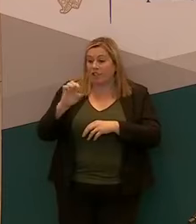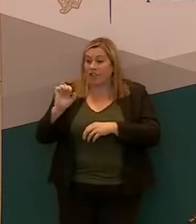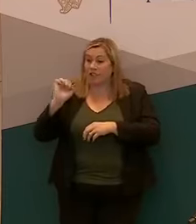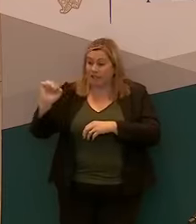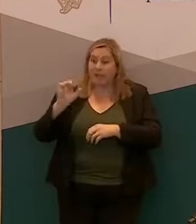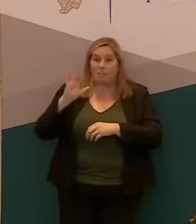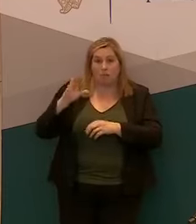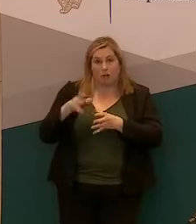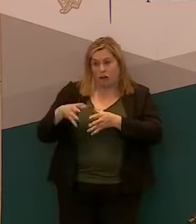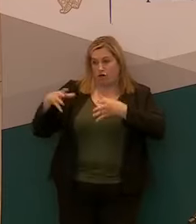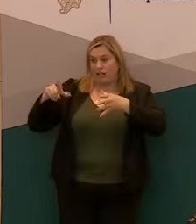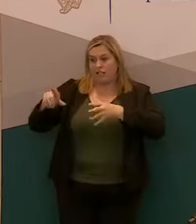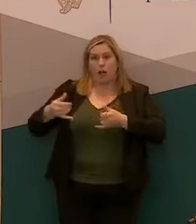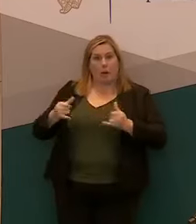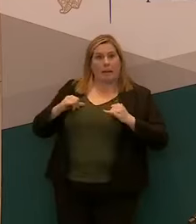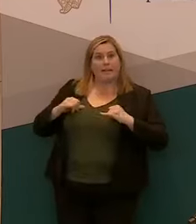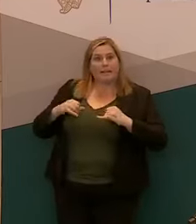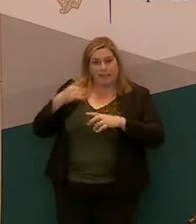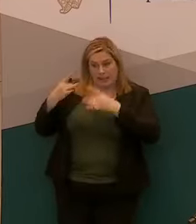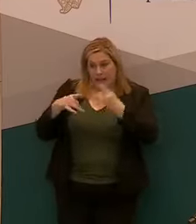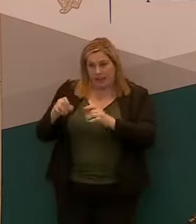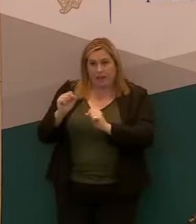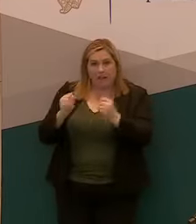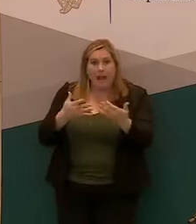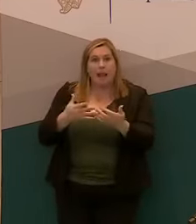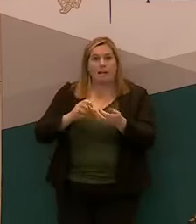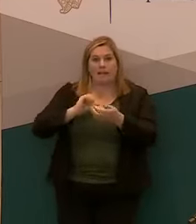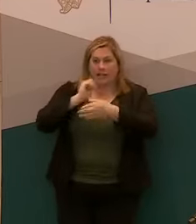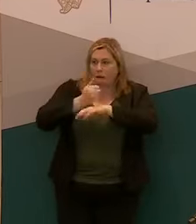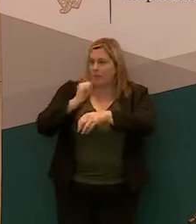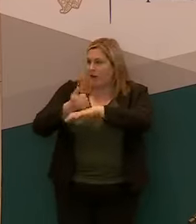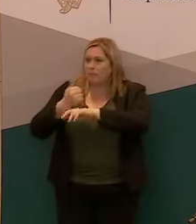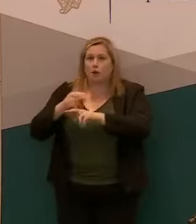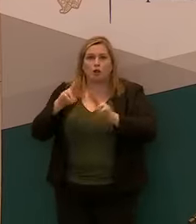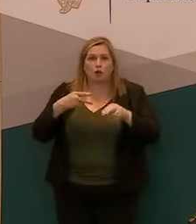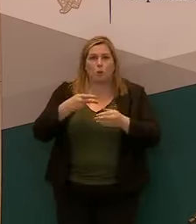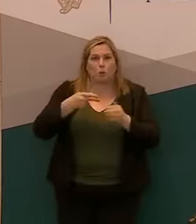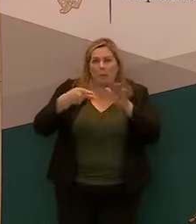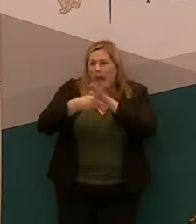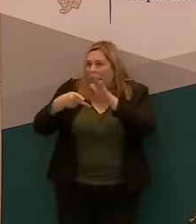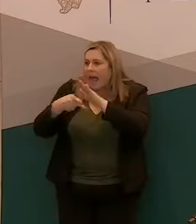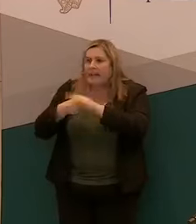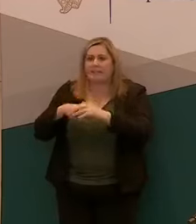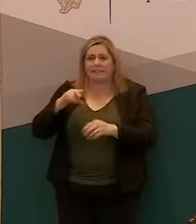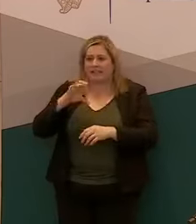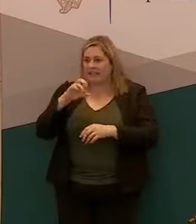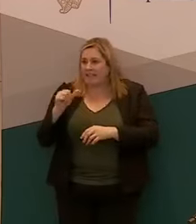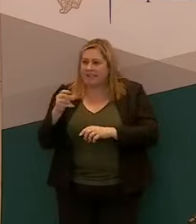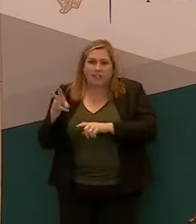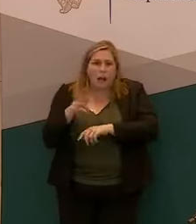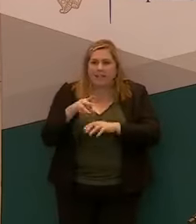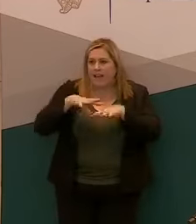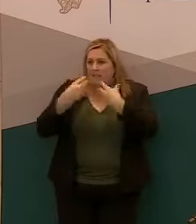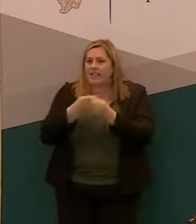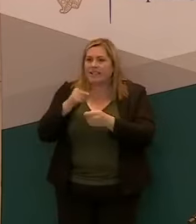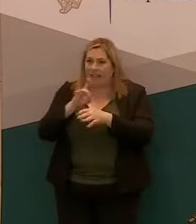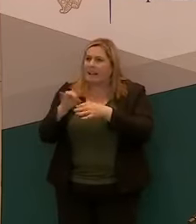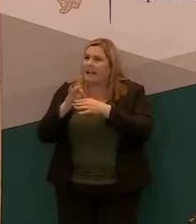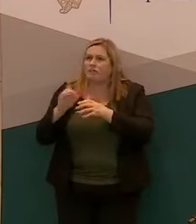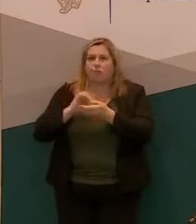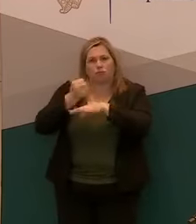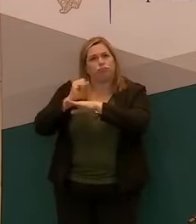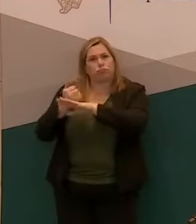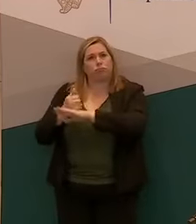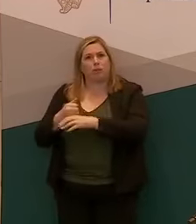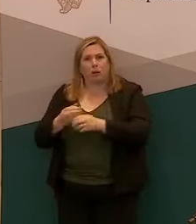to make that available, both in terms of how the current stock was being used and the ability to surge that capacity to increase it if it was